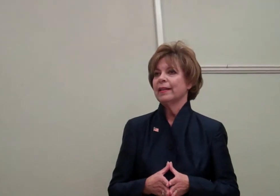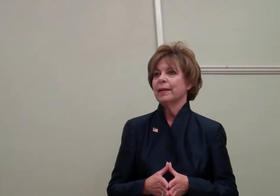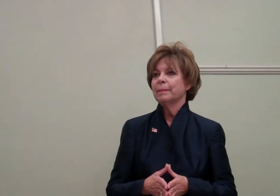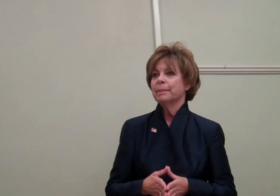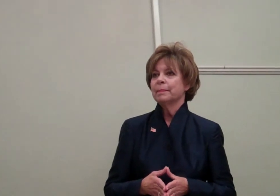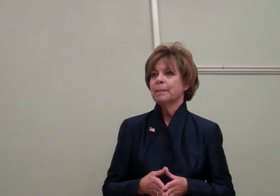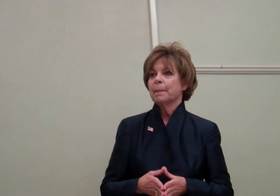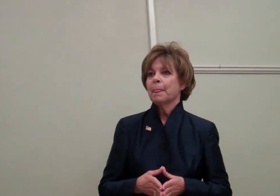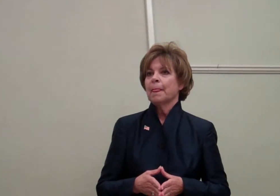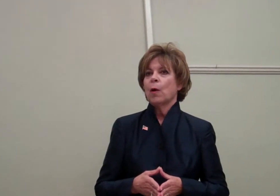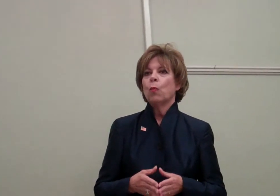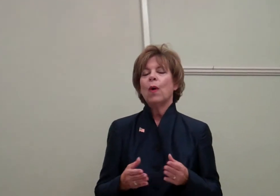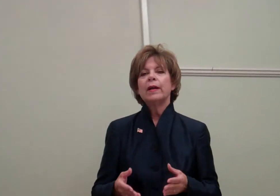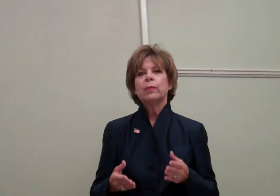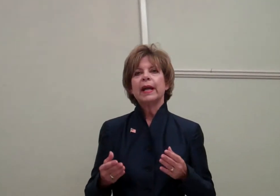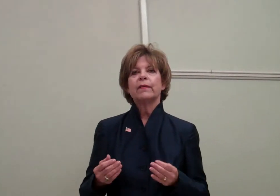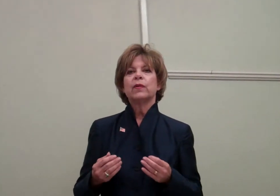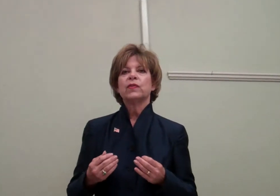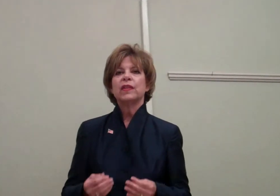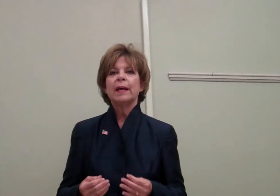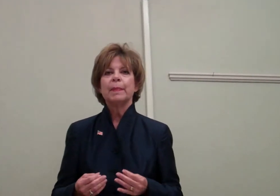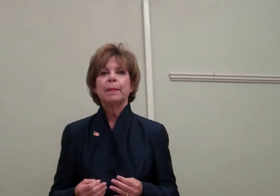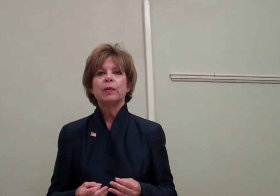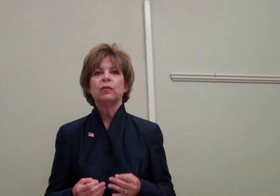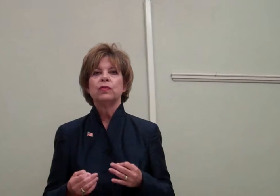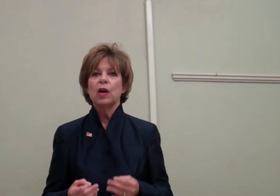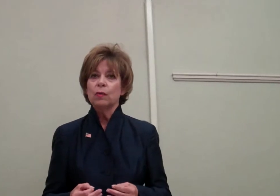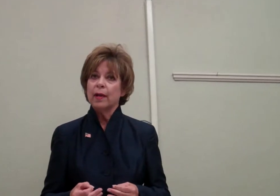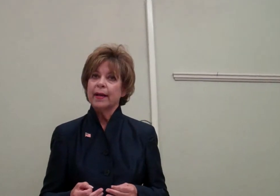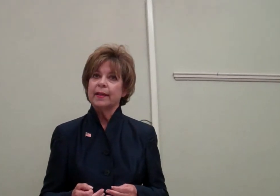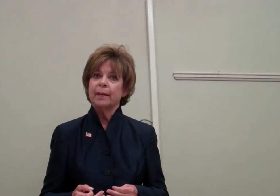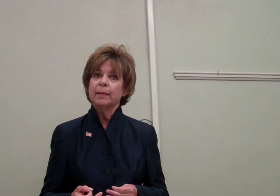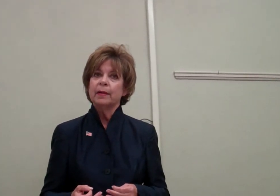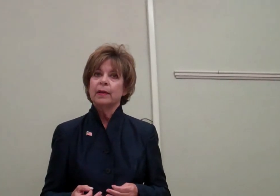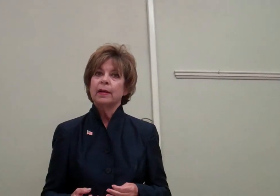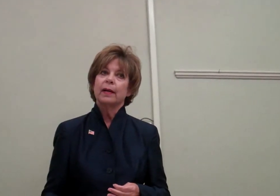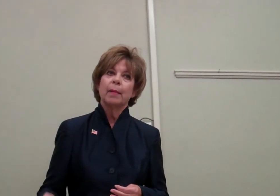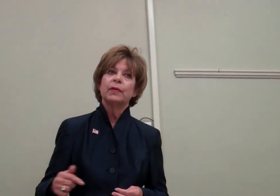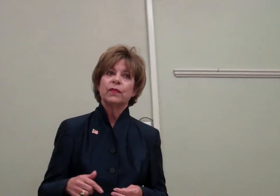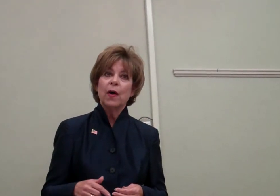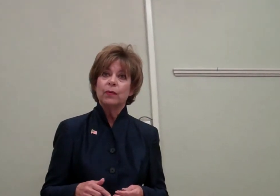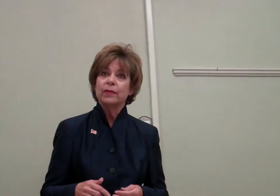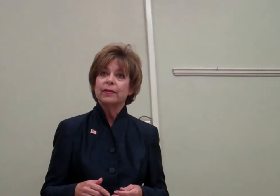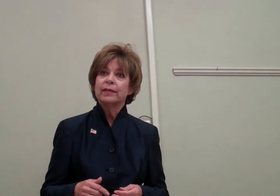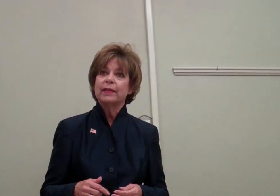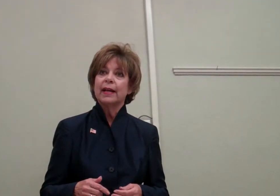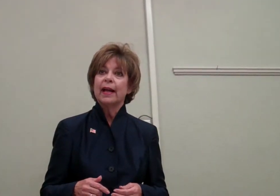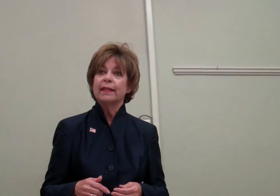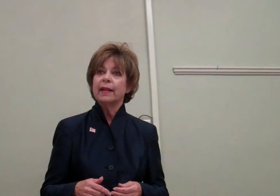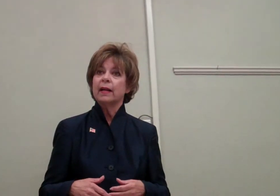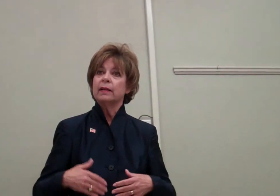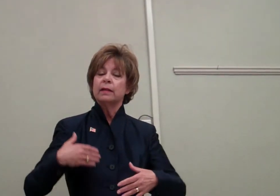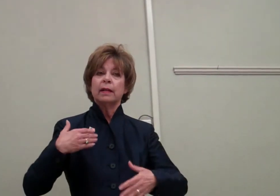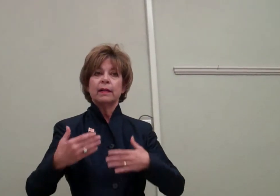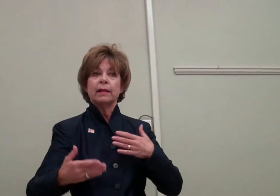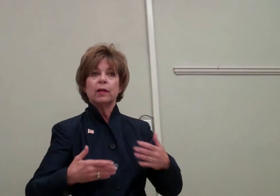them. Why don't we have those same people who don't like them come and vote? And then the